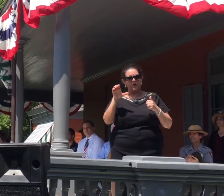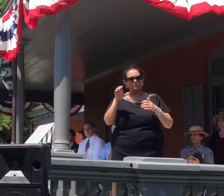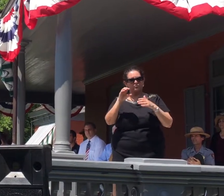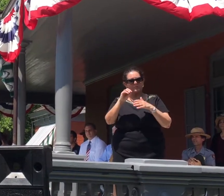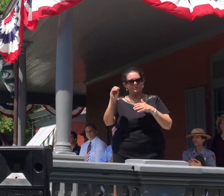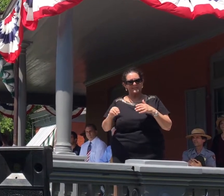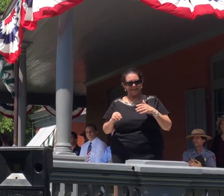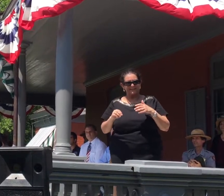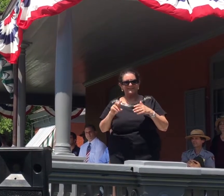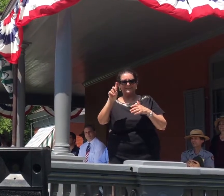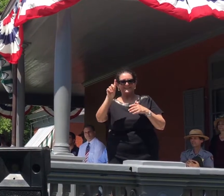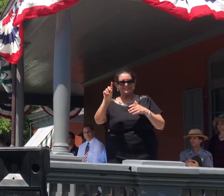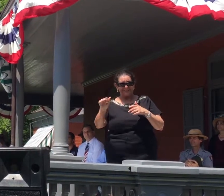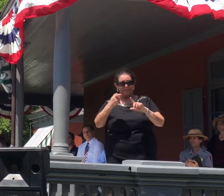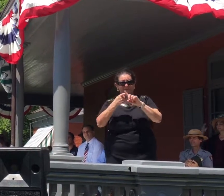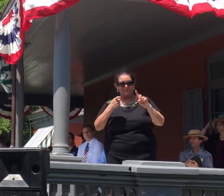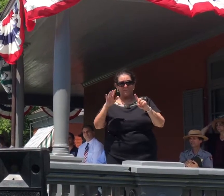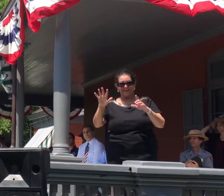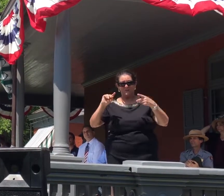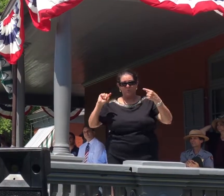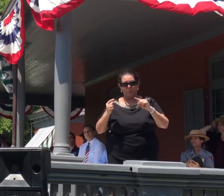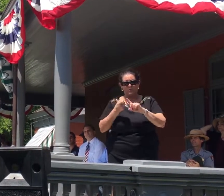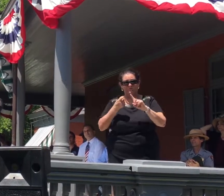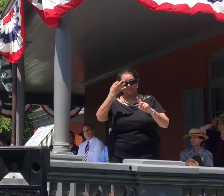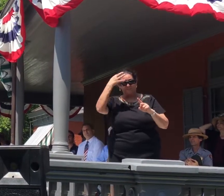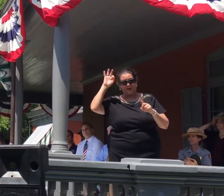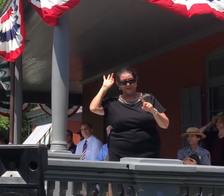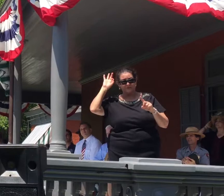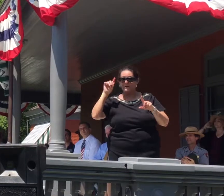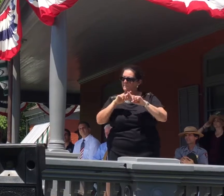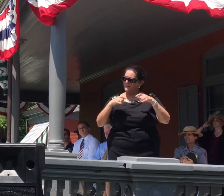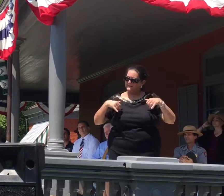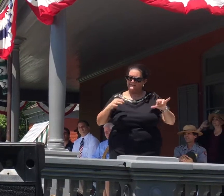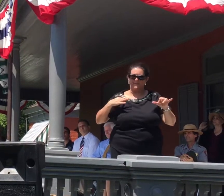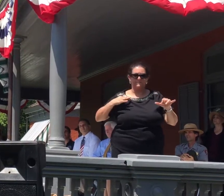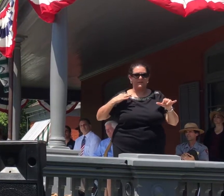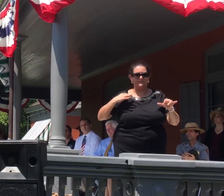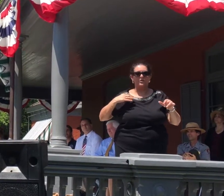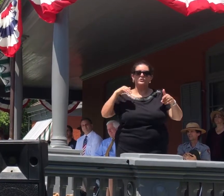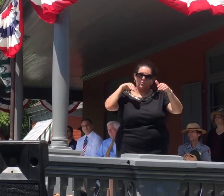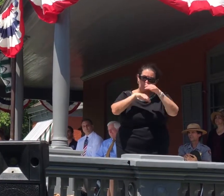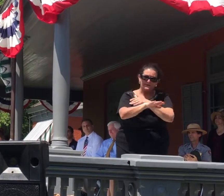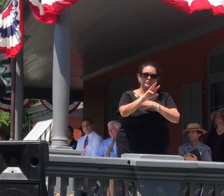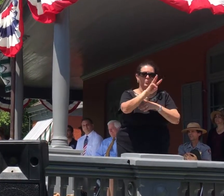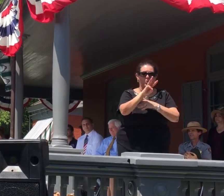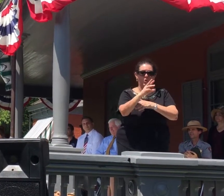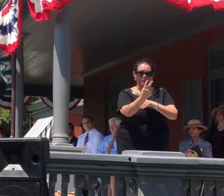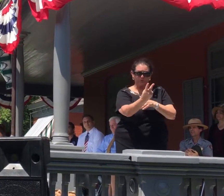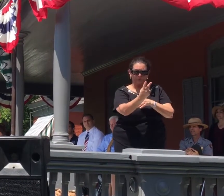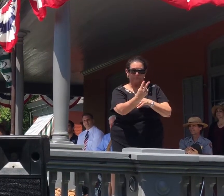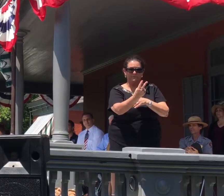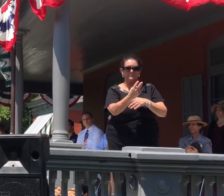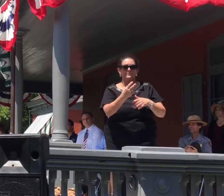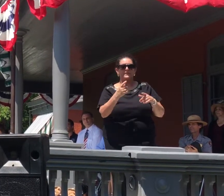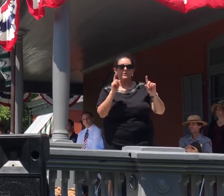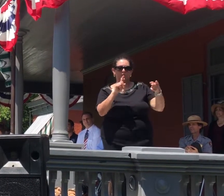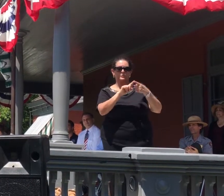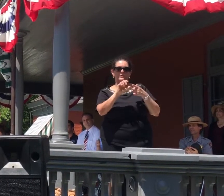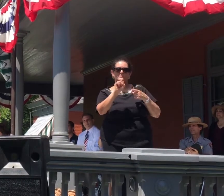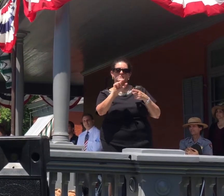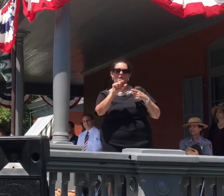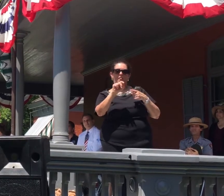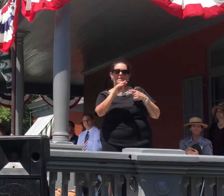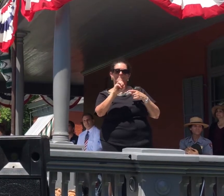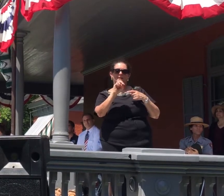from his wounds in France. It wouldn't keep the boy from volunteering again in World War II. He fought in the Solomon